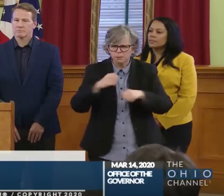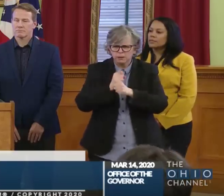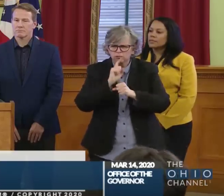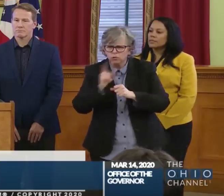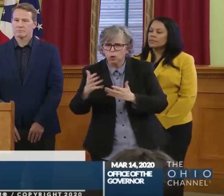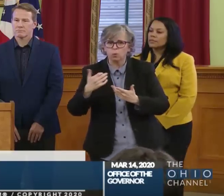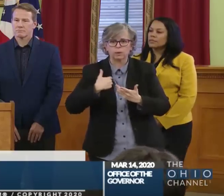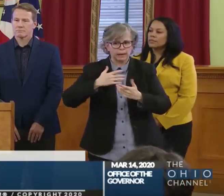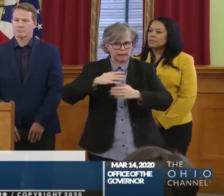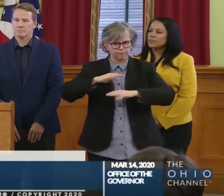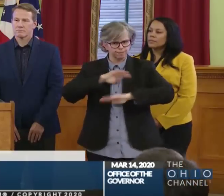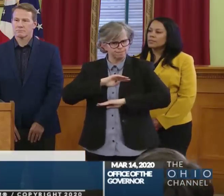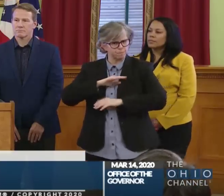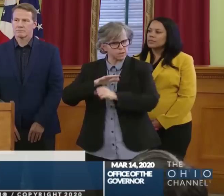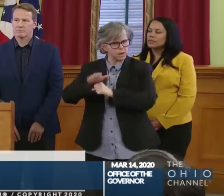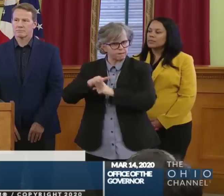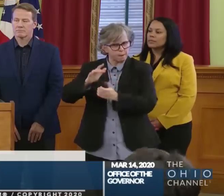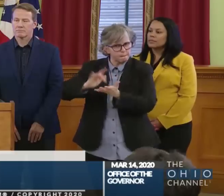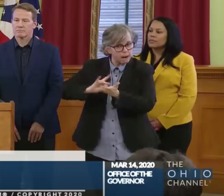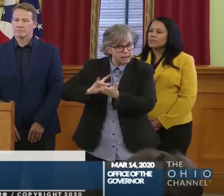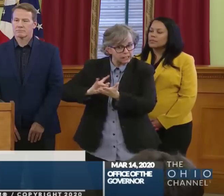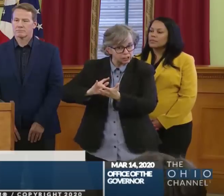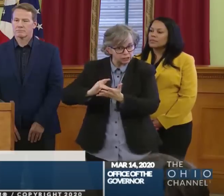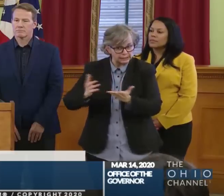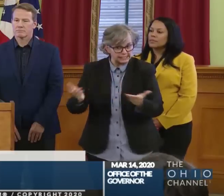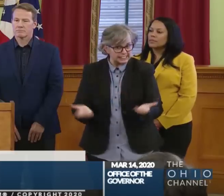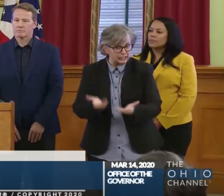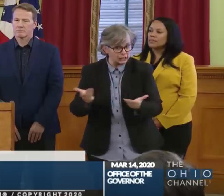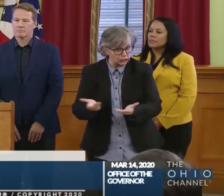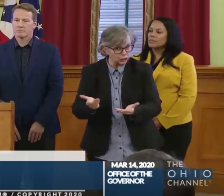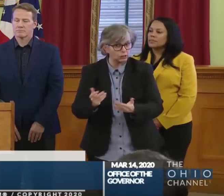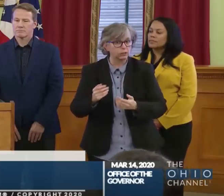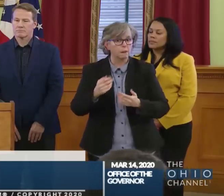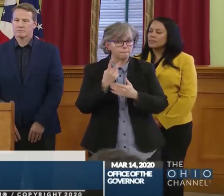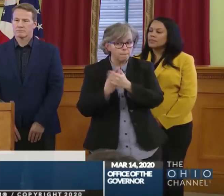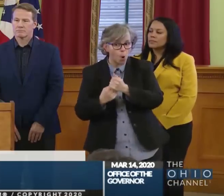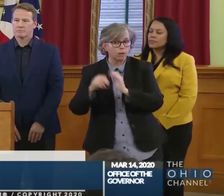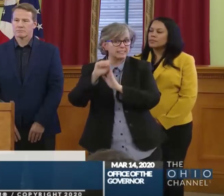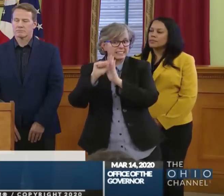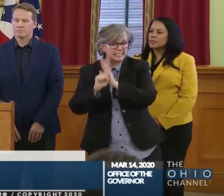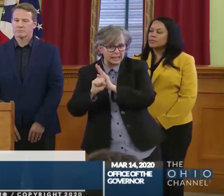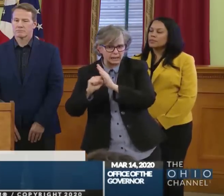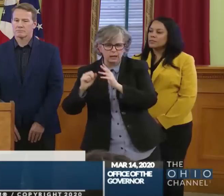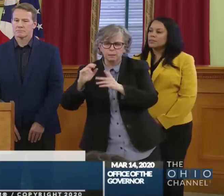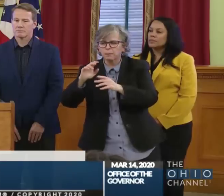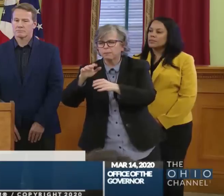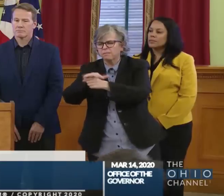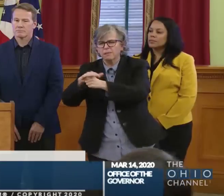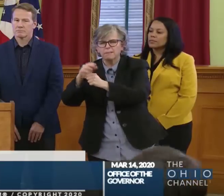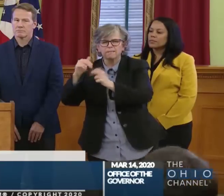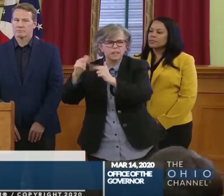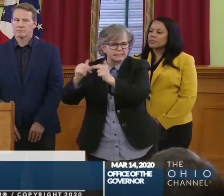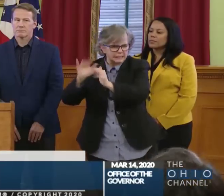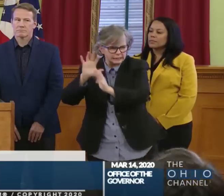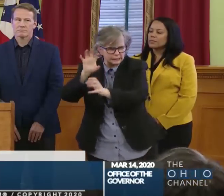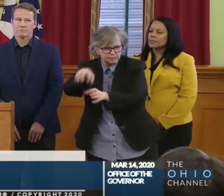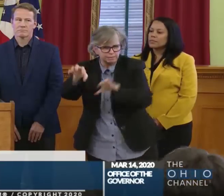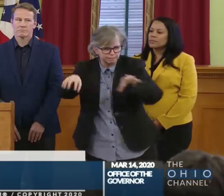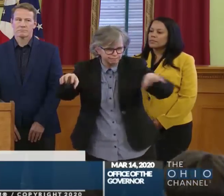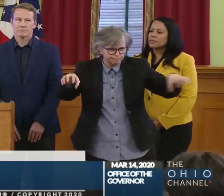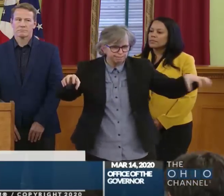sustained supplies of medications needed in the state's facilities and for our community partners that access these stores. Our